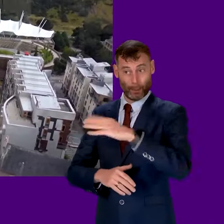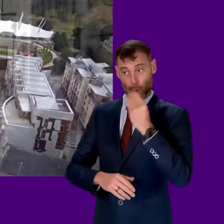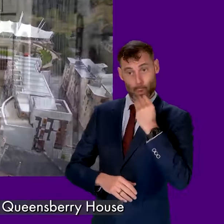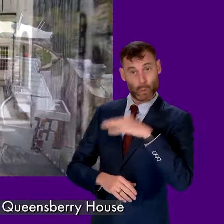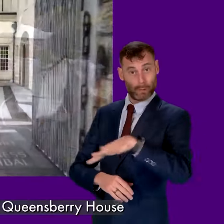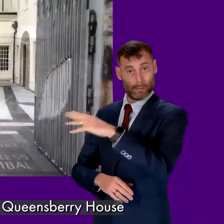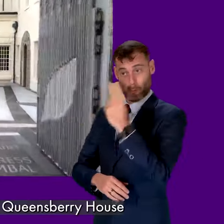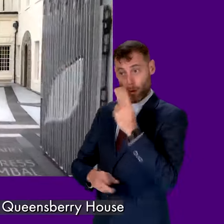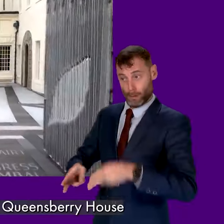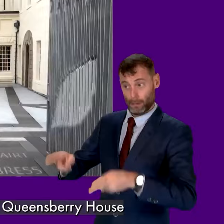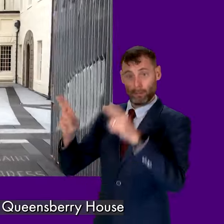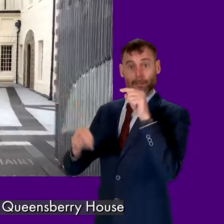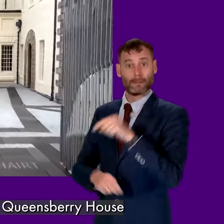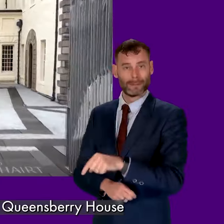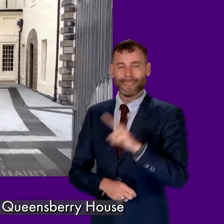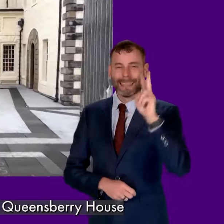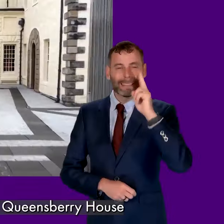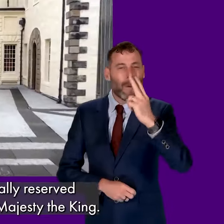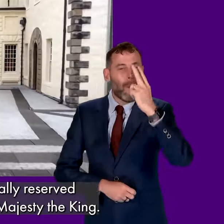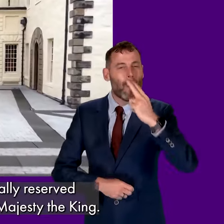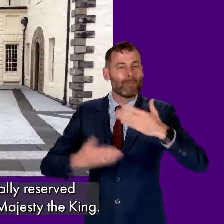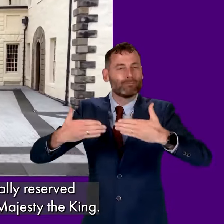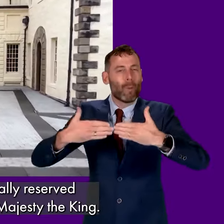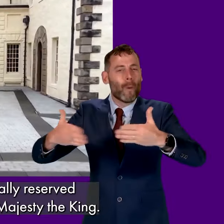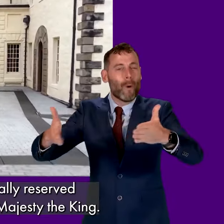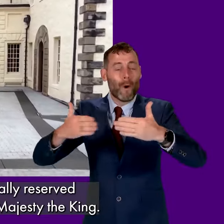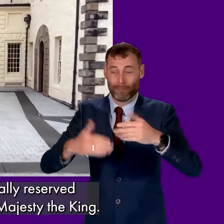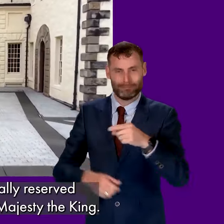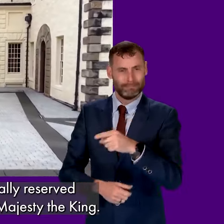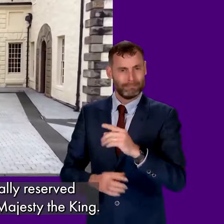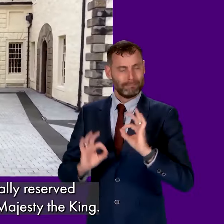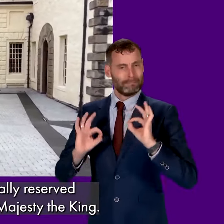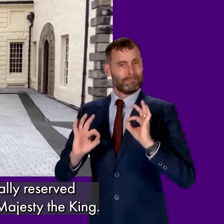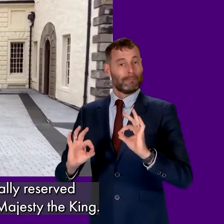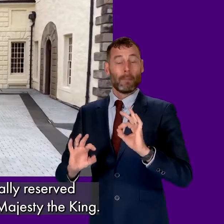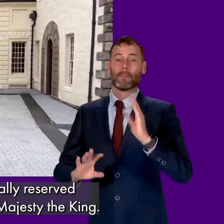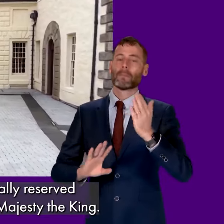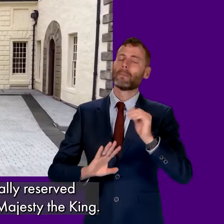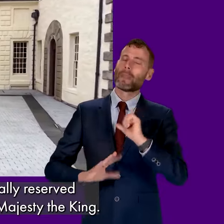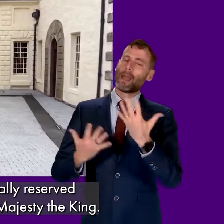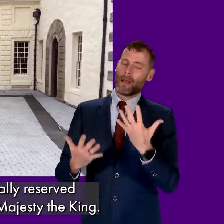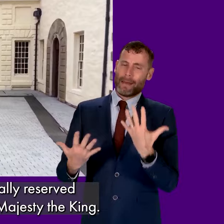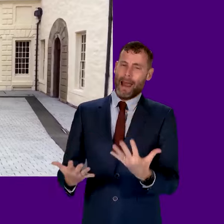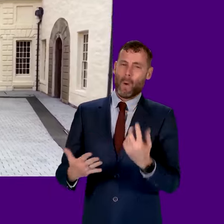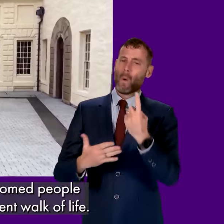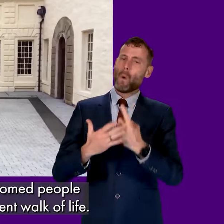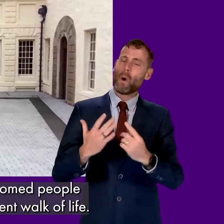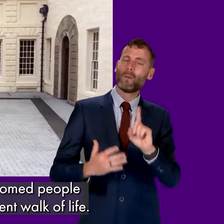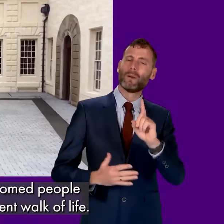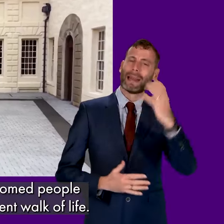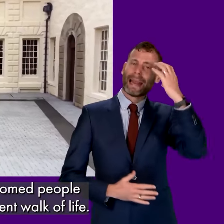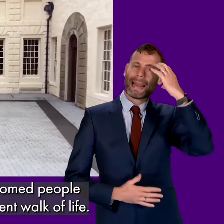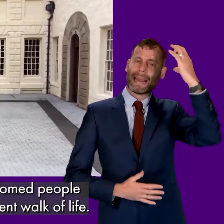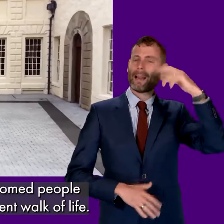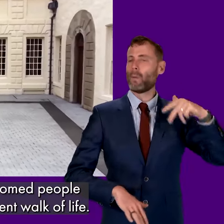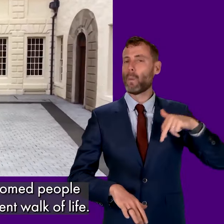The grand old doors of Queensberry House. This door is usually reserved for the likes of His Majesty the King, but it once